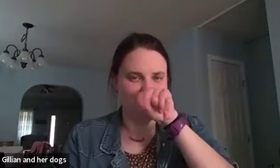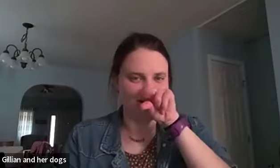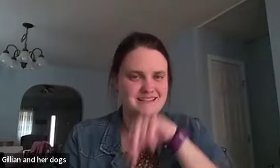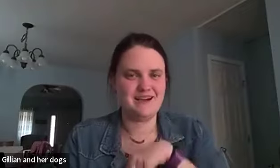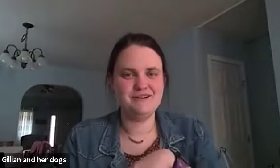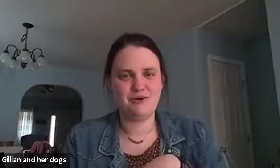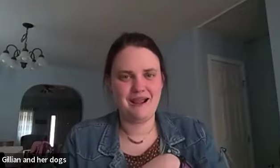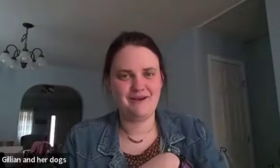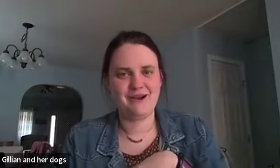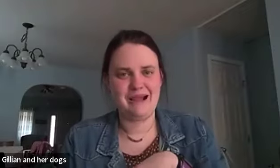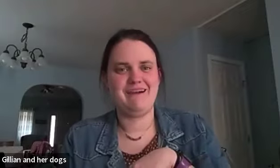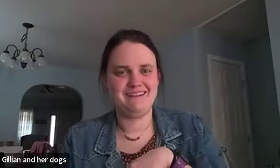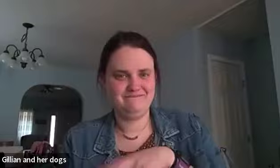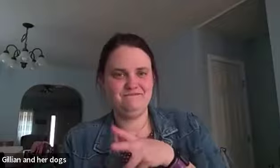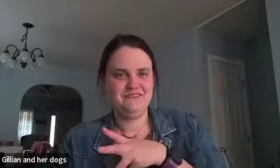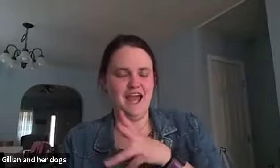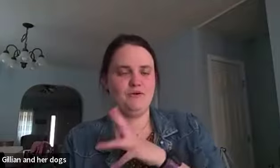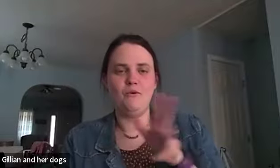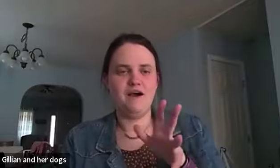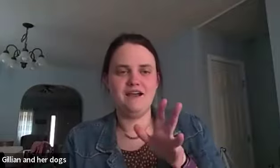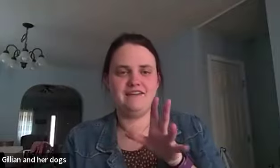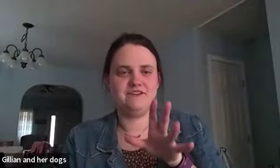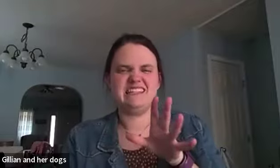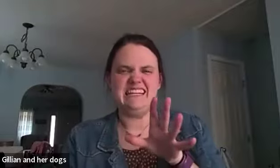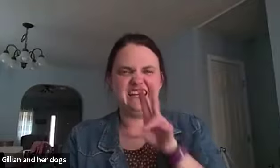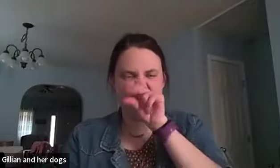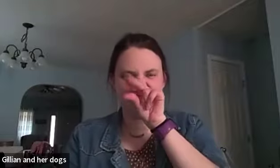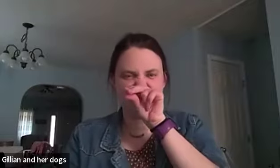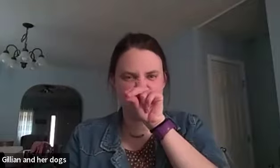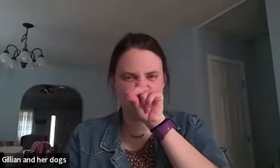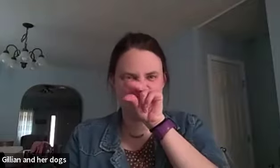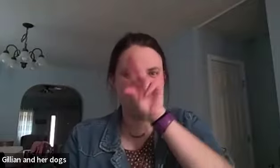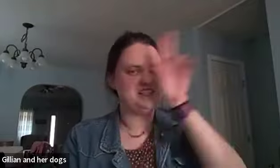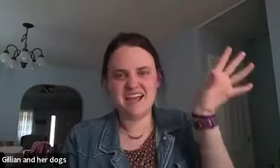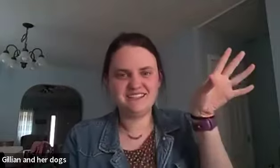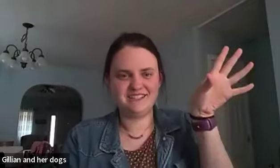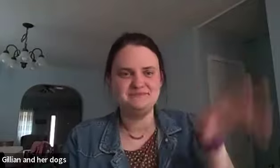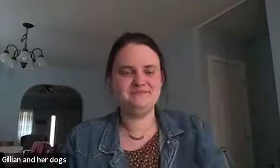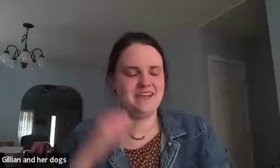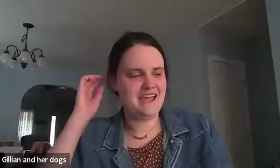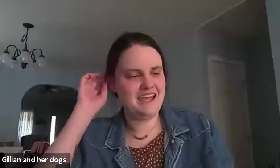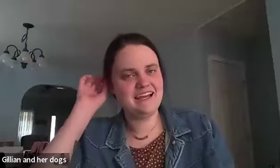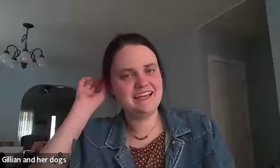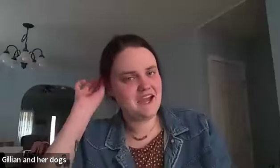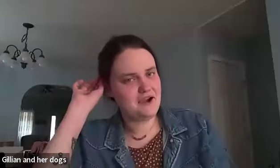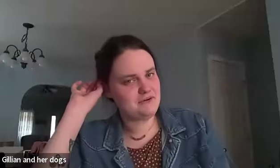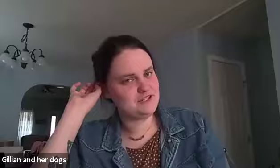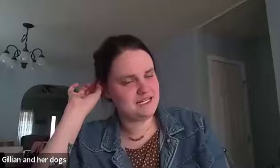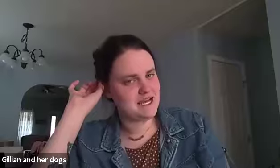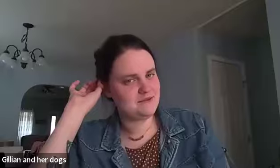about ducks. I always go quack, quack, quack, quack. I don't know why. It feels the need. It has to go with it. It just has to. And I get the eye roll so many times